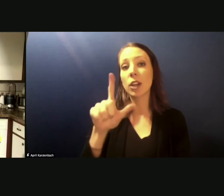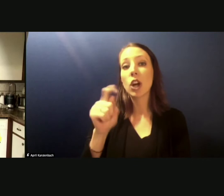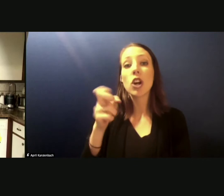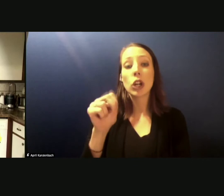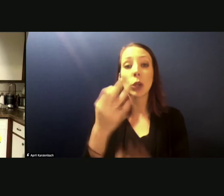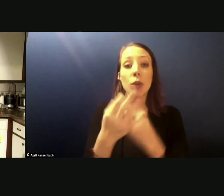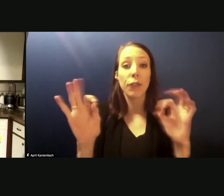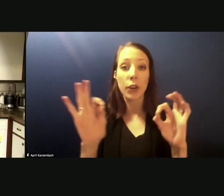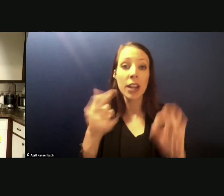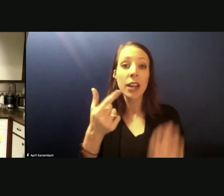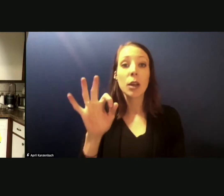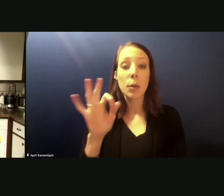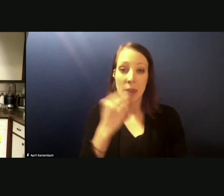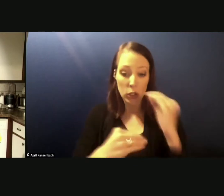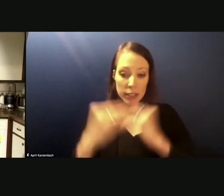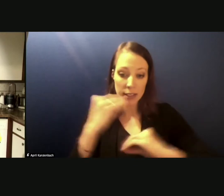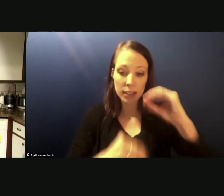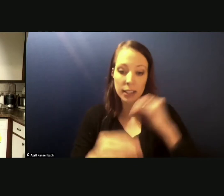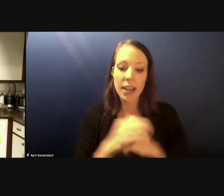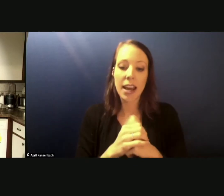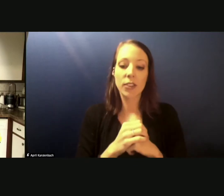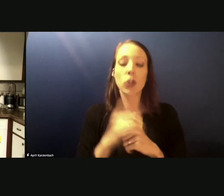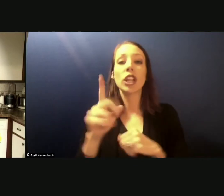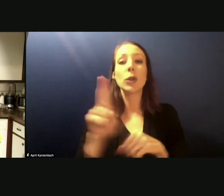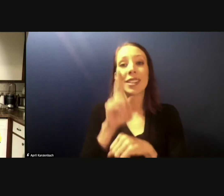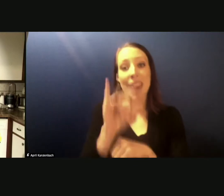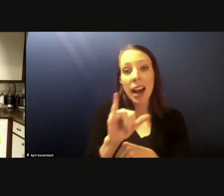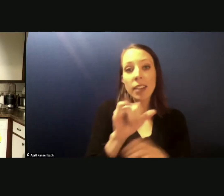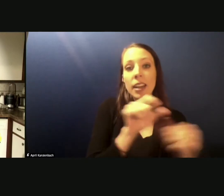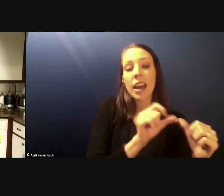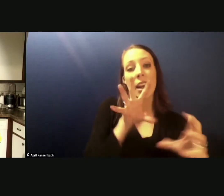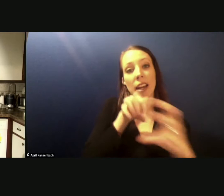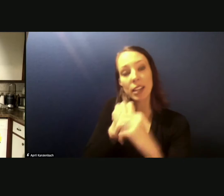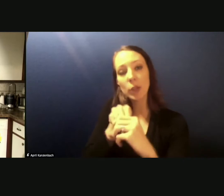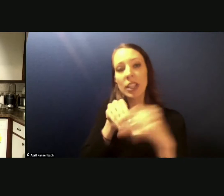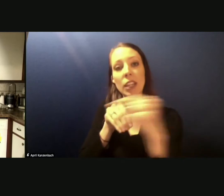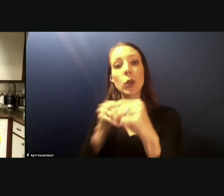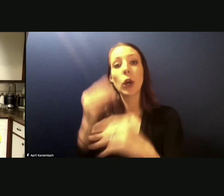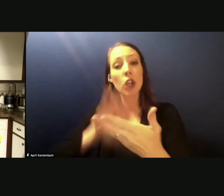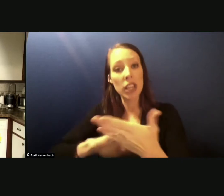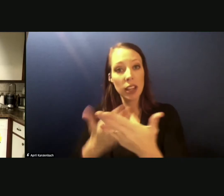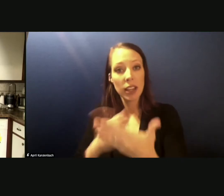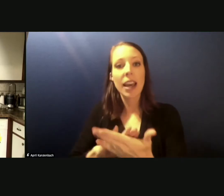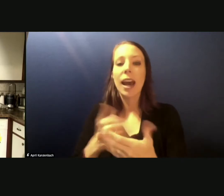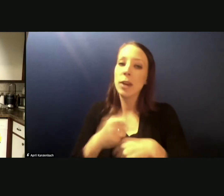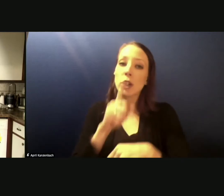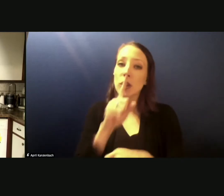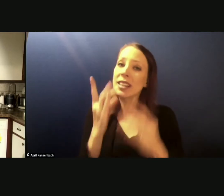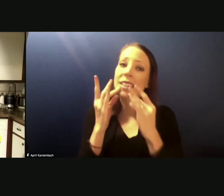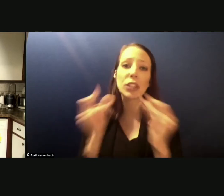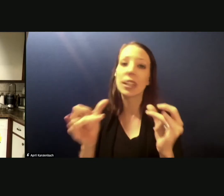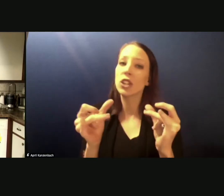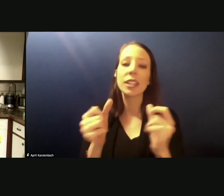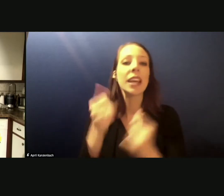has gluten-free meals. And so she uses that and continues it into her cooking and make sure that